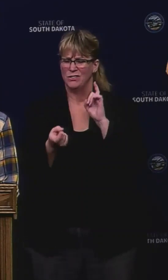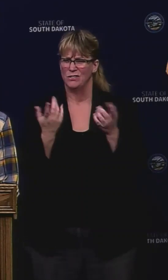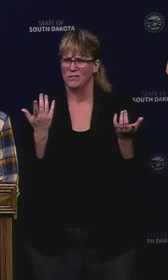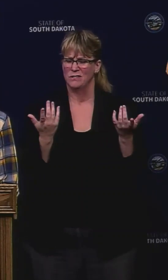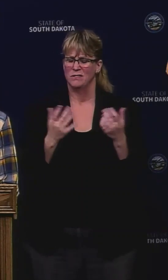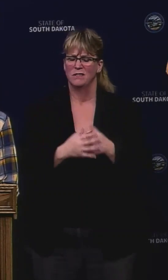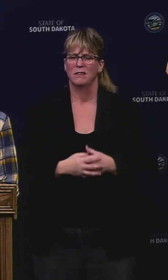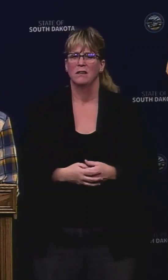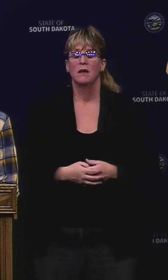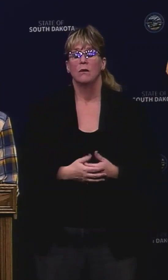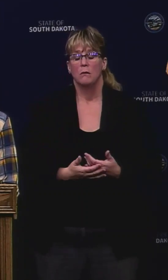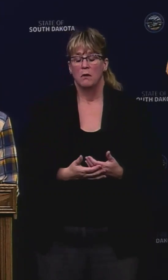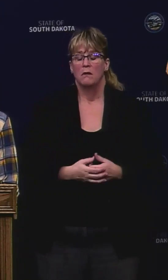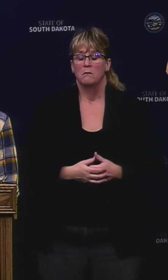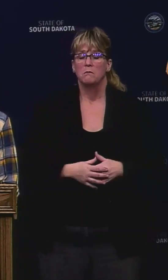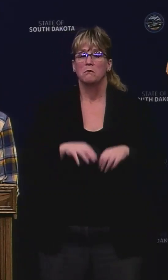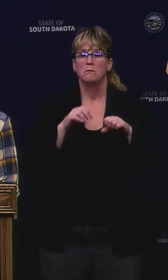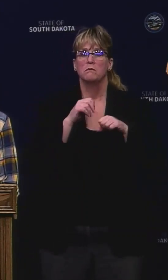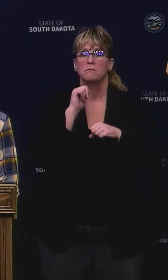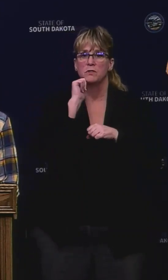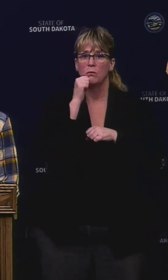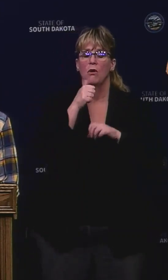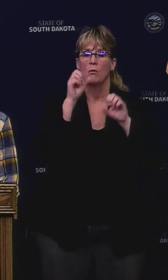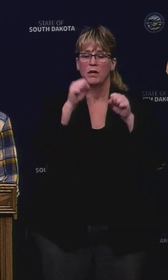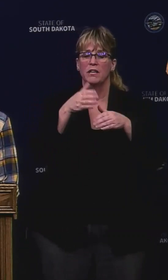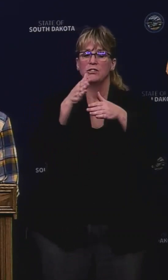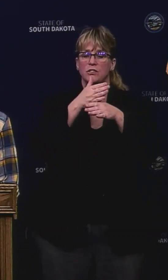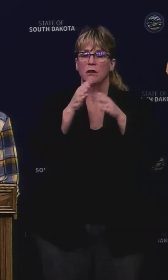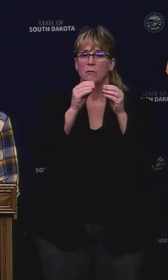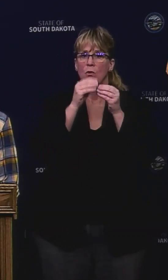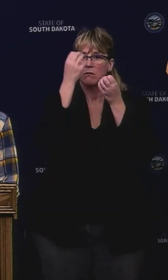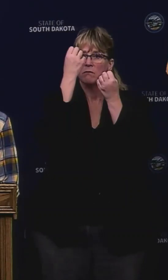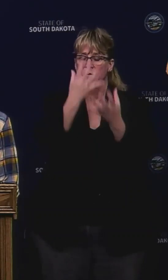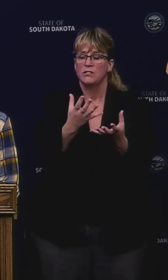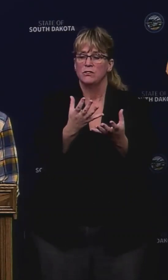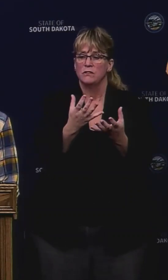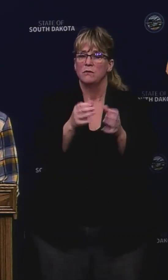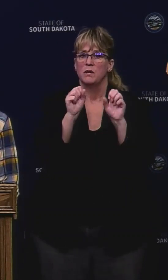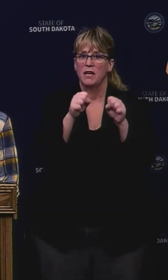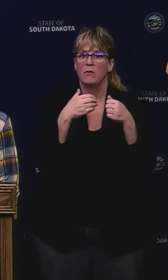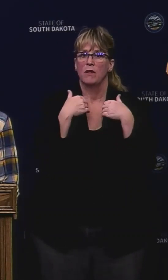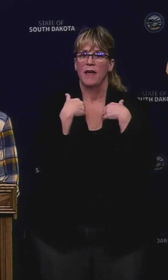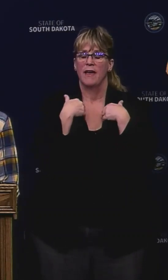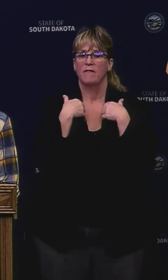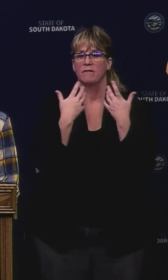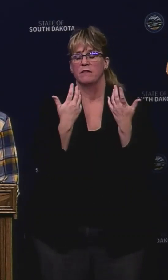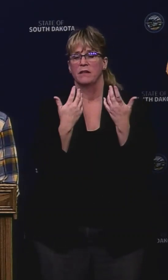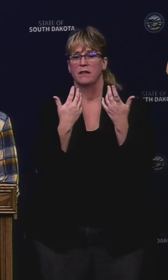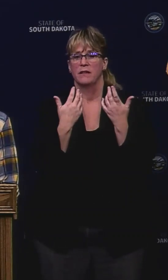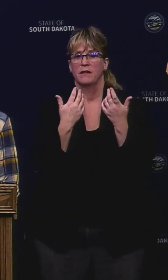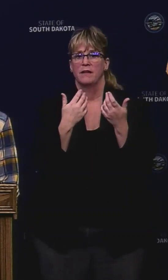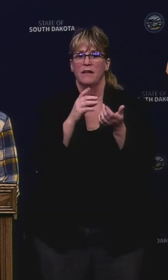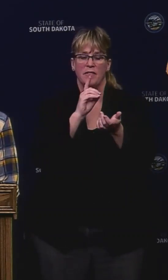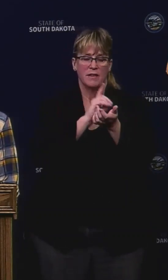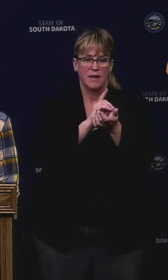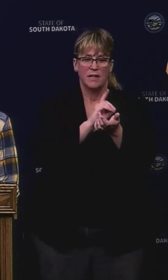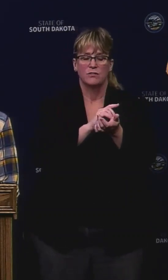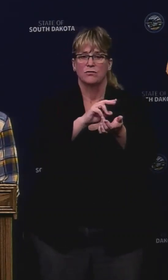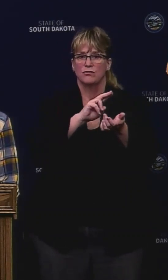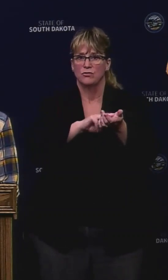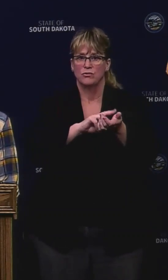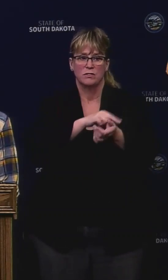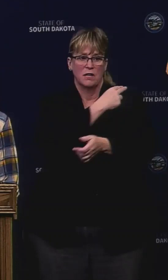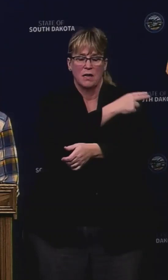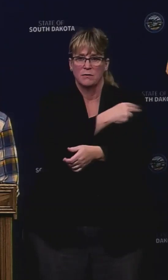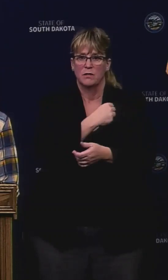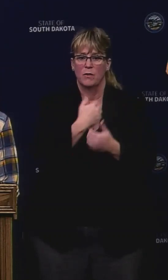weeks? Well, we'll be able to share more details with you tomorrow. We do have our healthcare systems and that